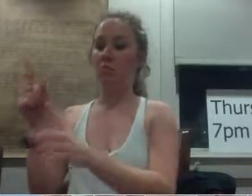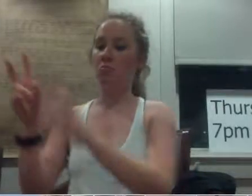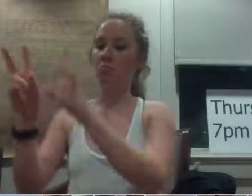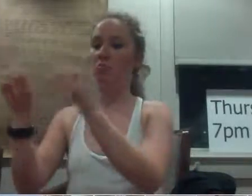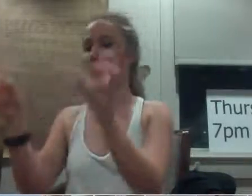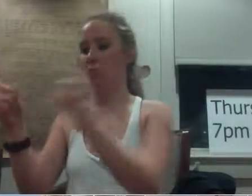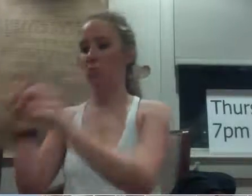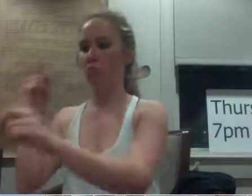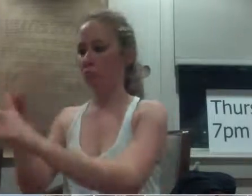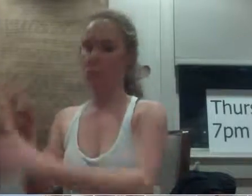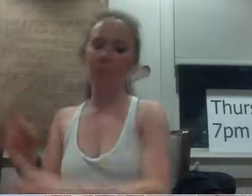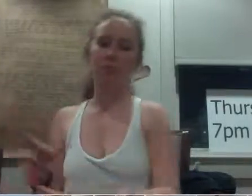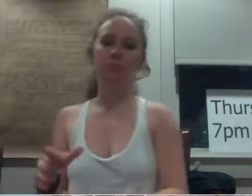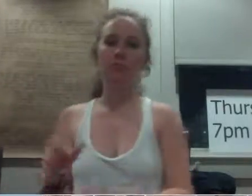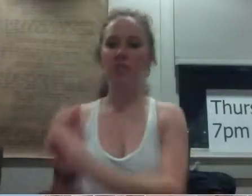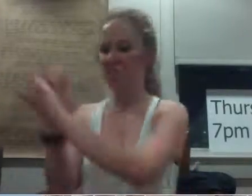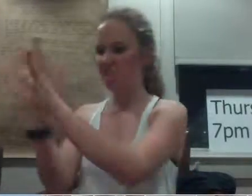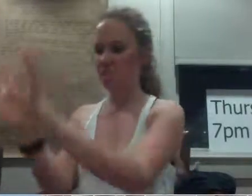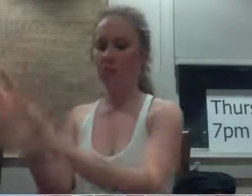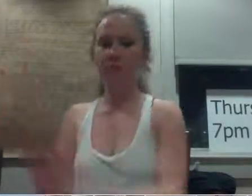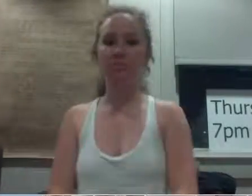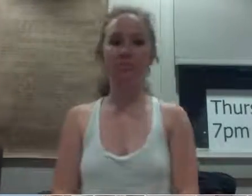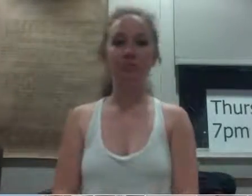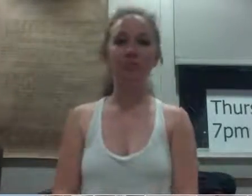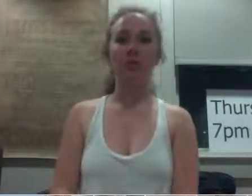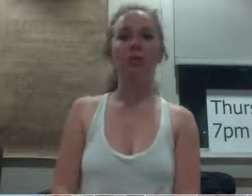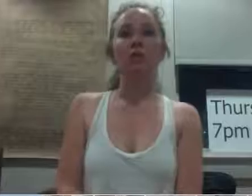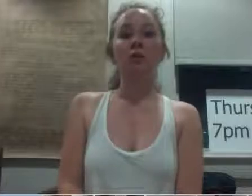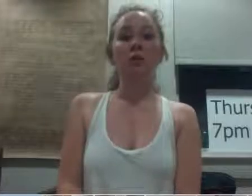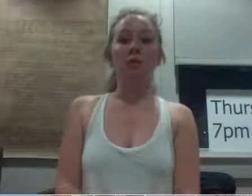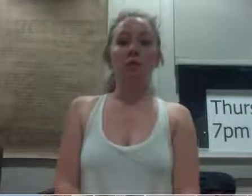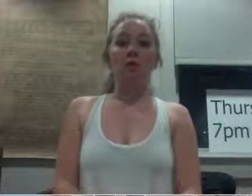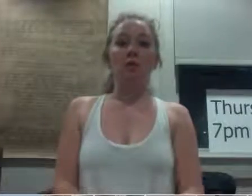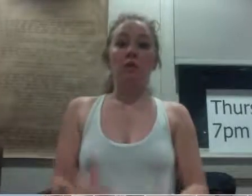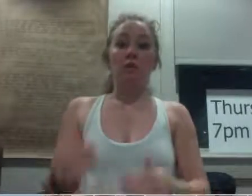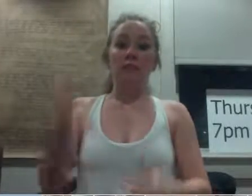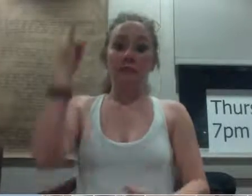is clear and the messages and topic are made clear.